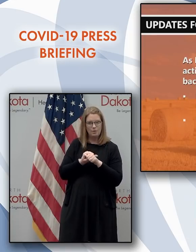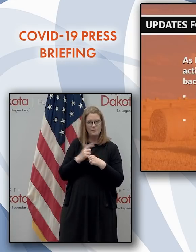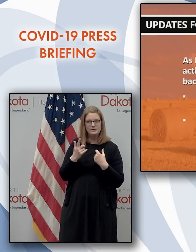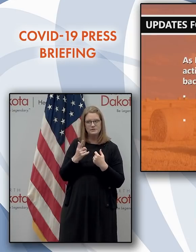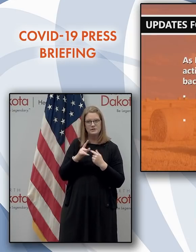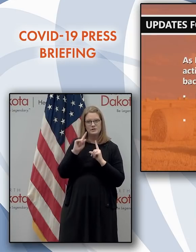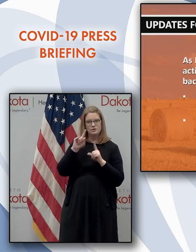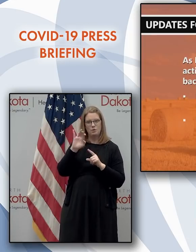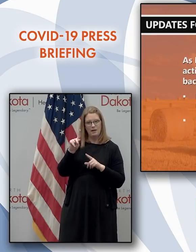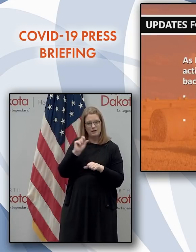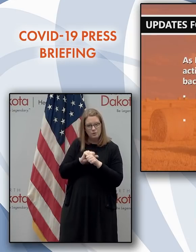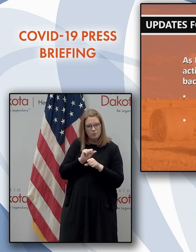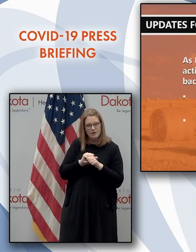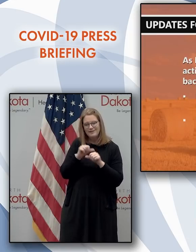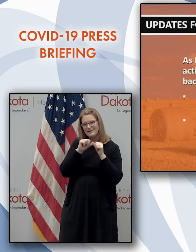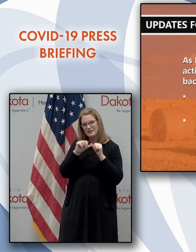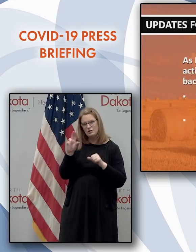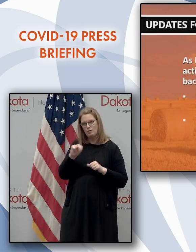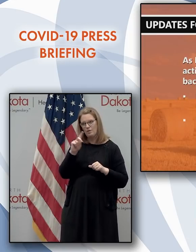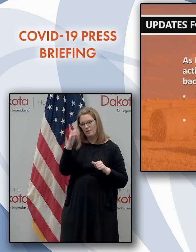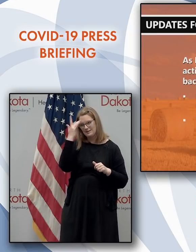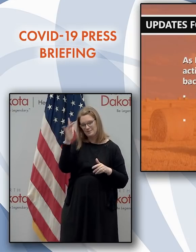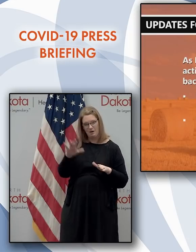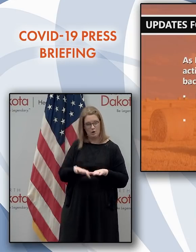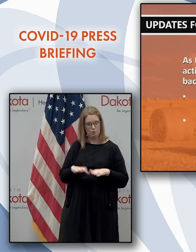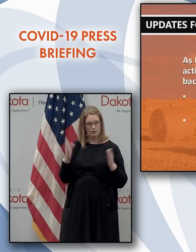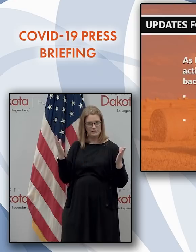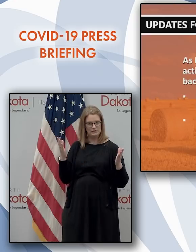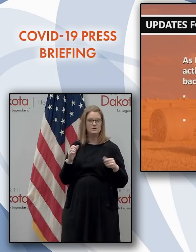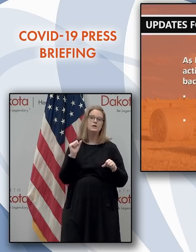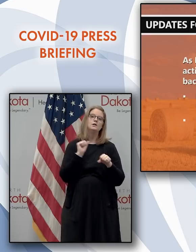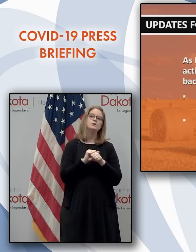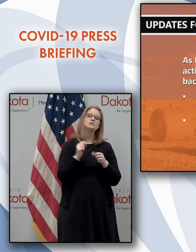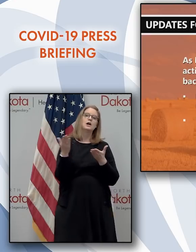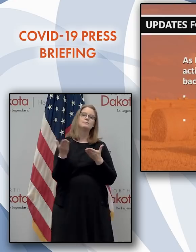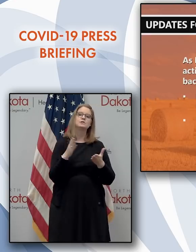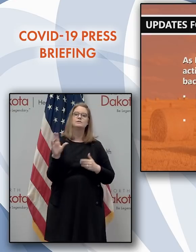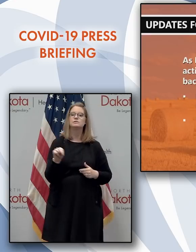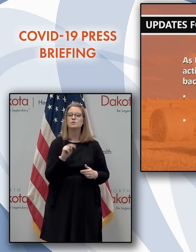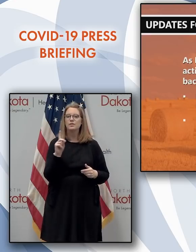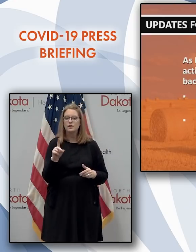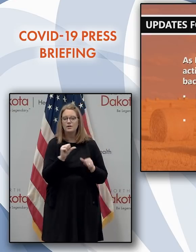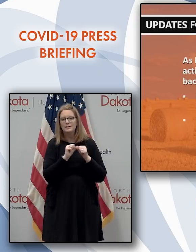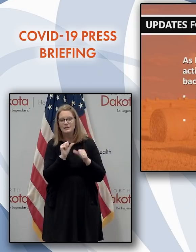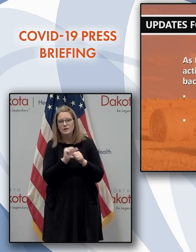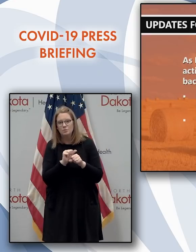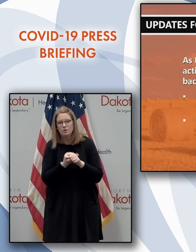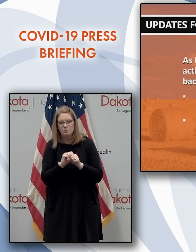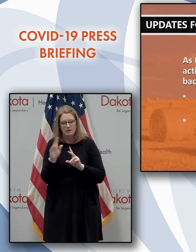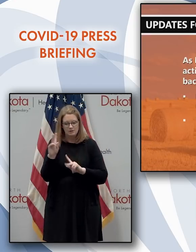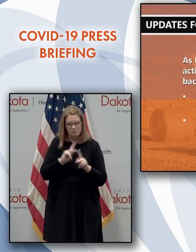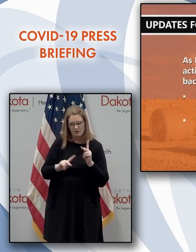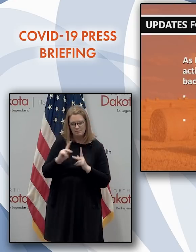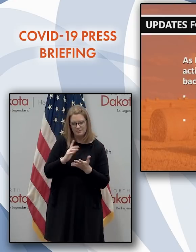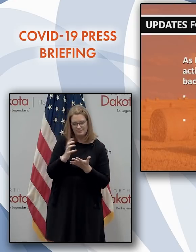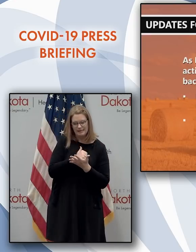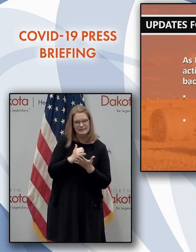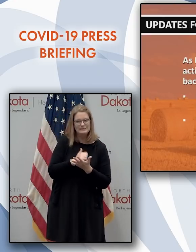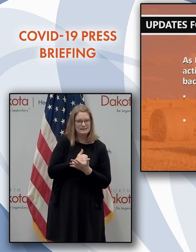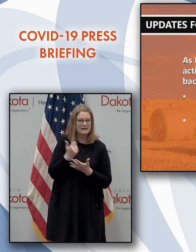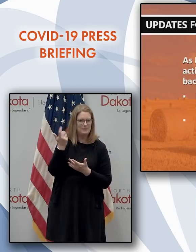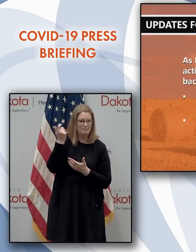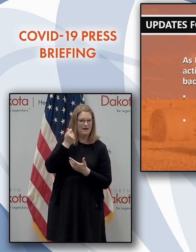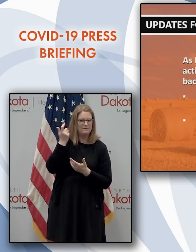to return to work to continue in North Dakota Smart Restart. Job Service North Dakota will continue working with individuals receiving benefits on a